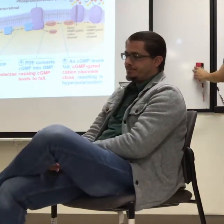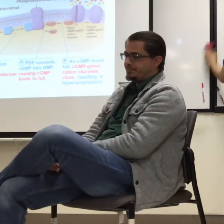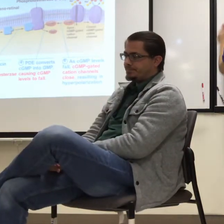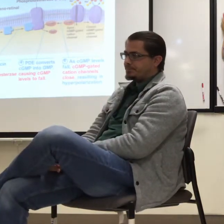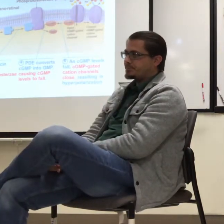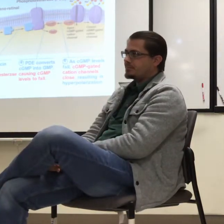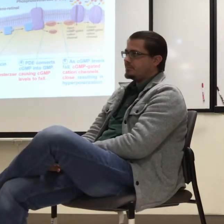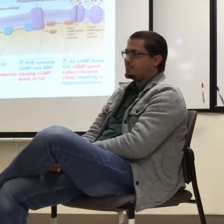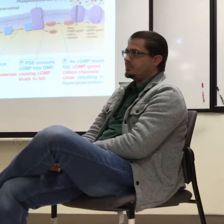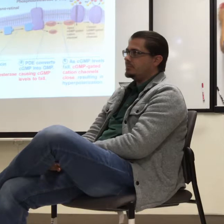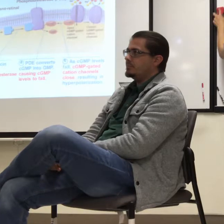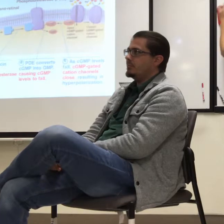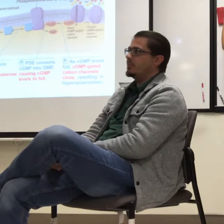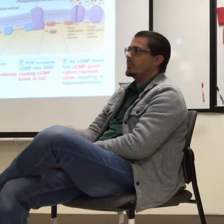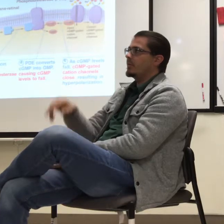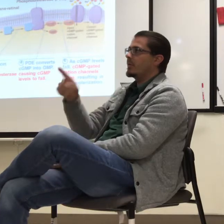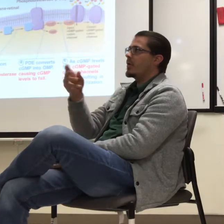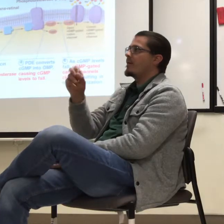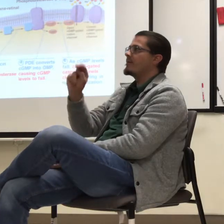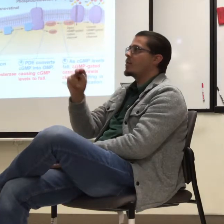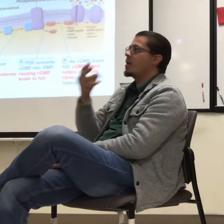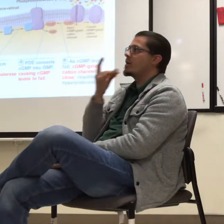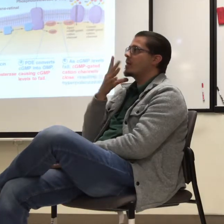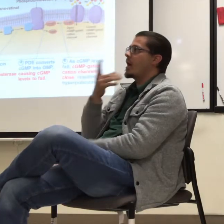I'm writing photons of light bind visual pigment.